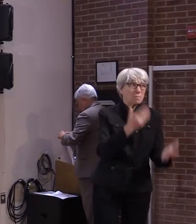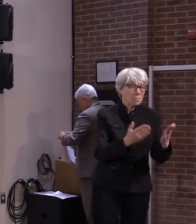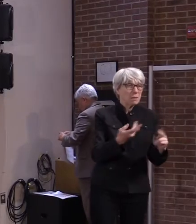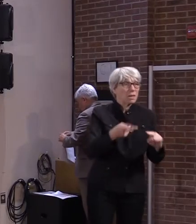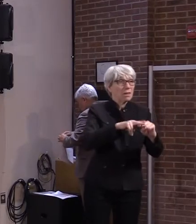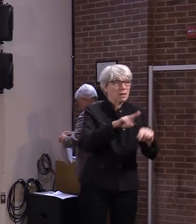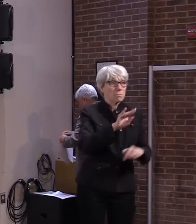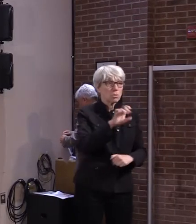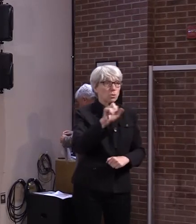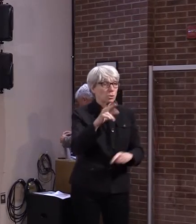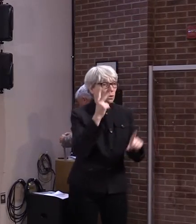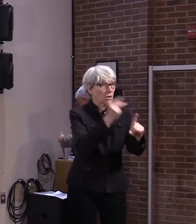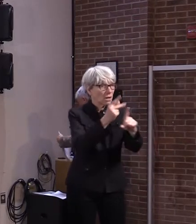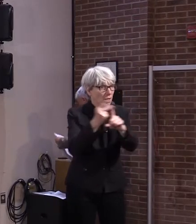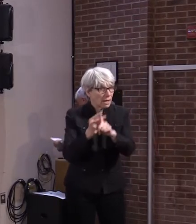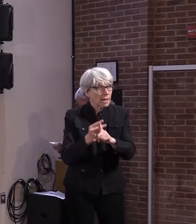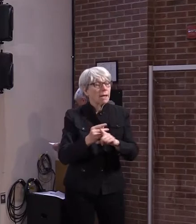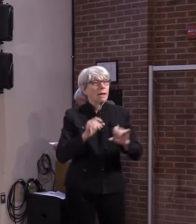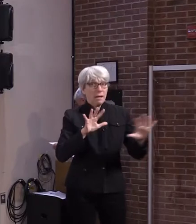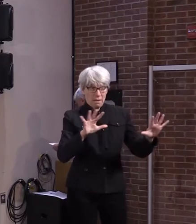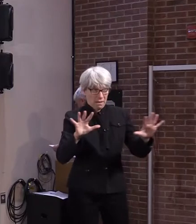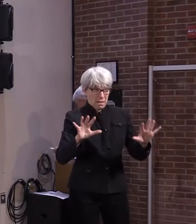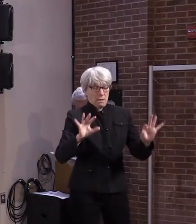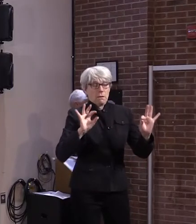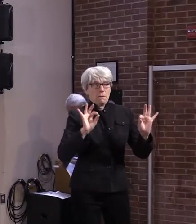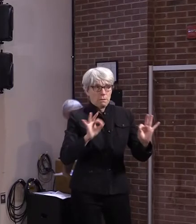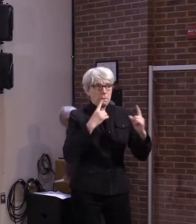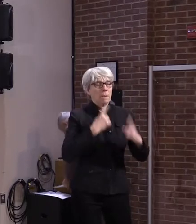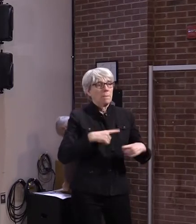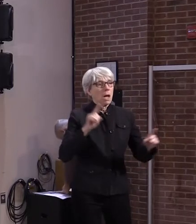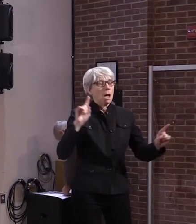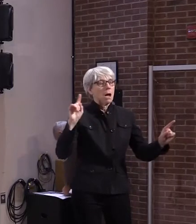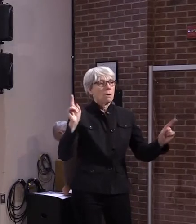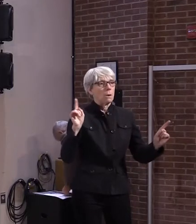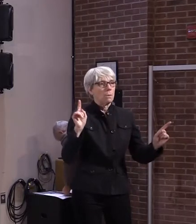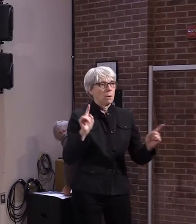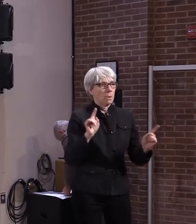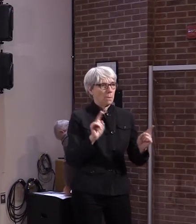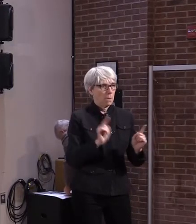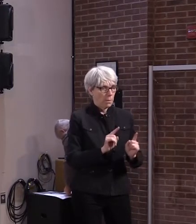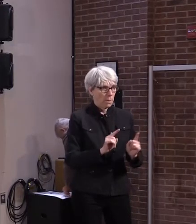but without seeing concerning spikes in hospitalizations and deaths.